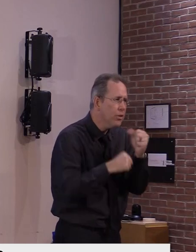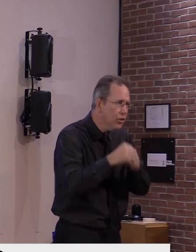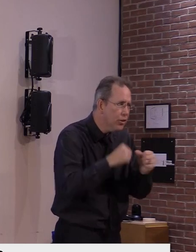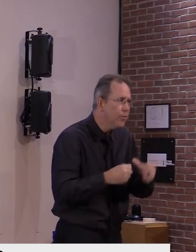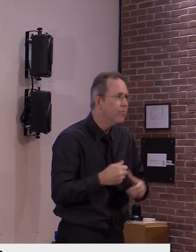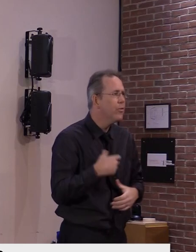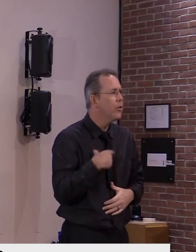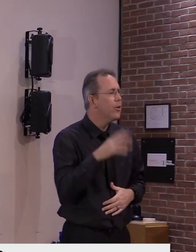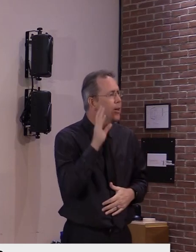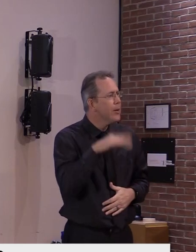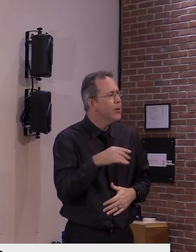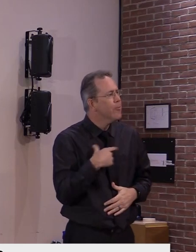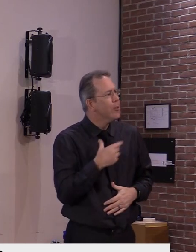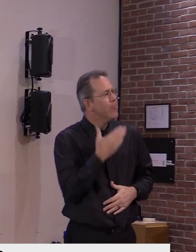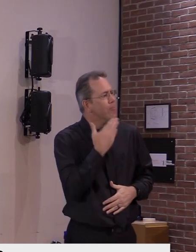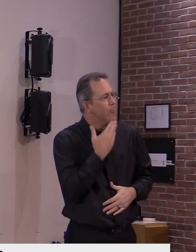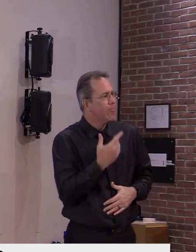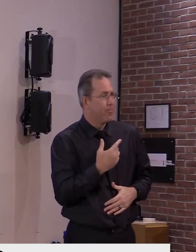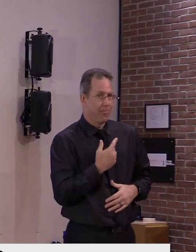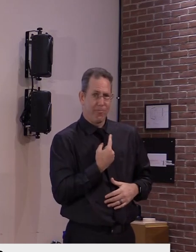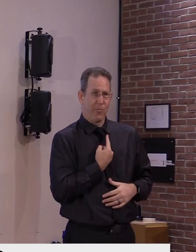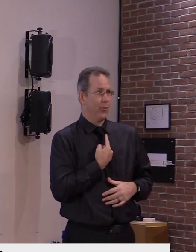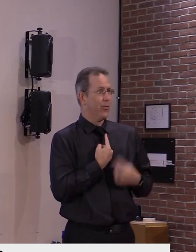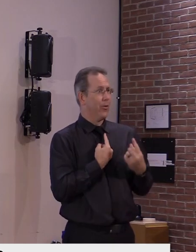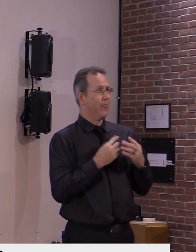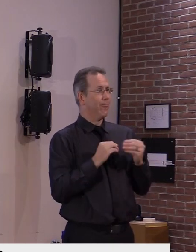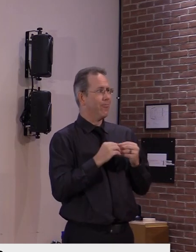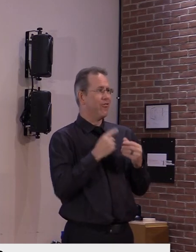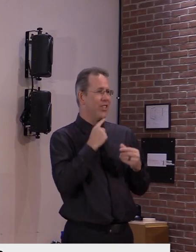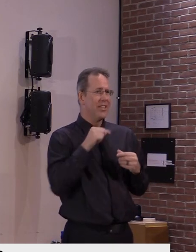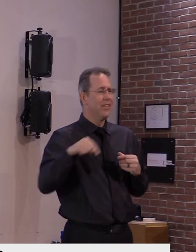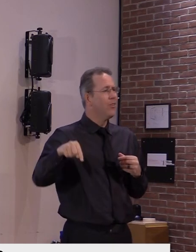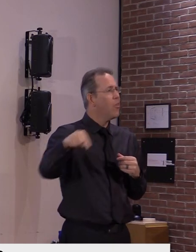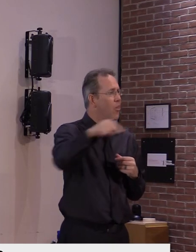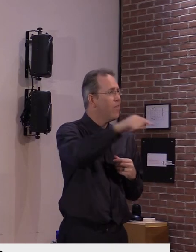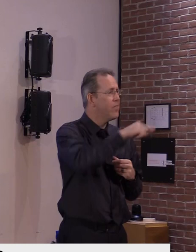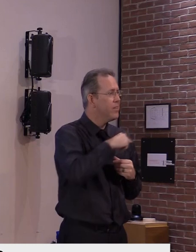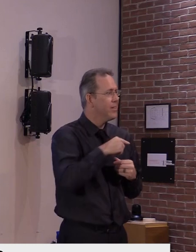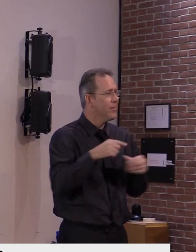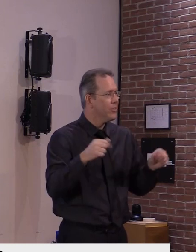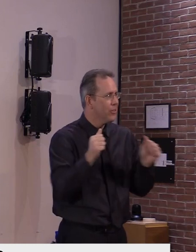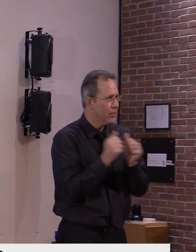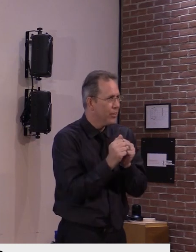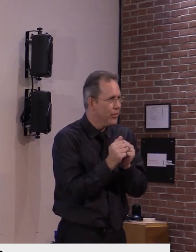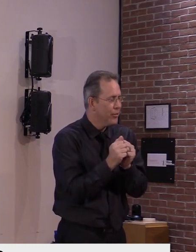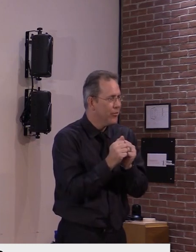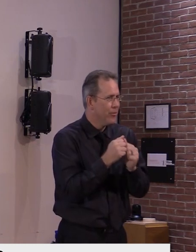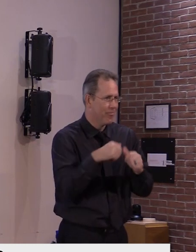a team thanks to Team Vermont. Great, thank you.